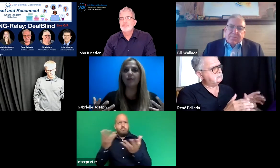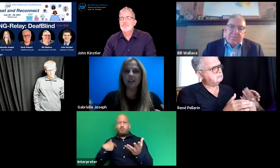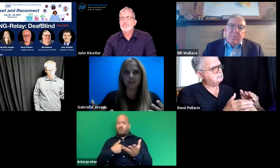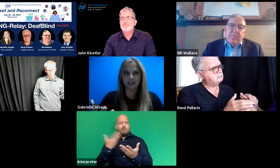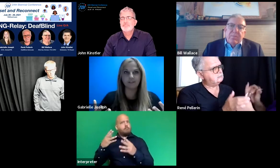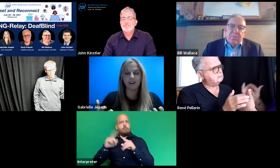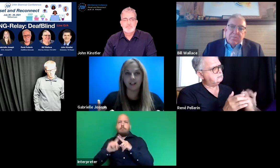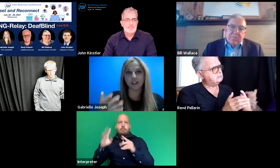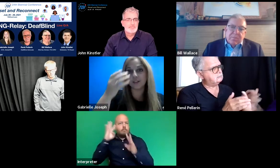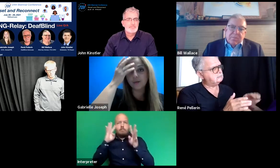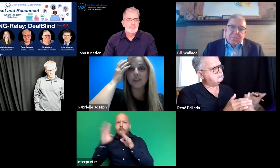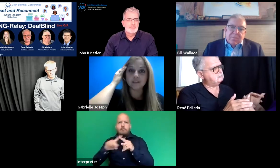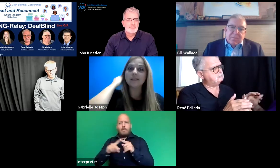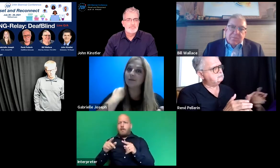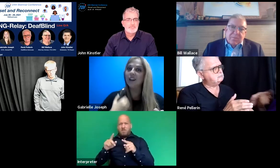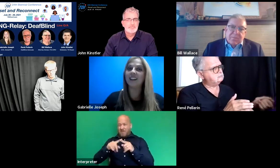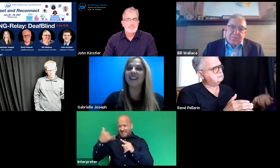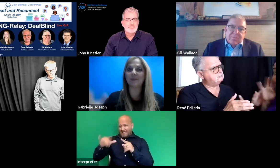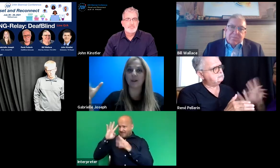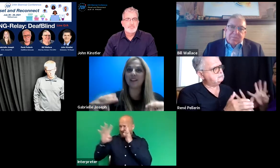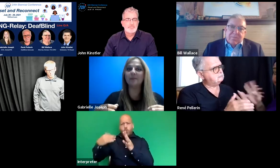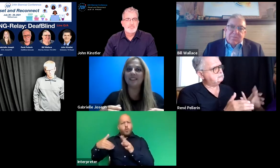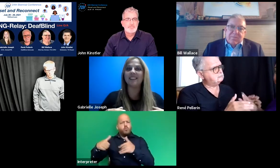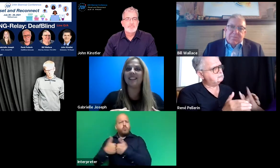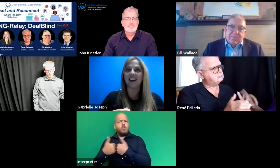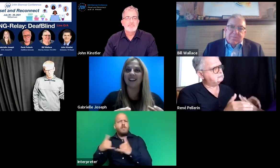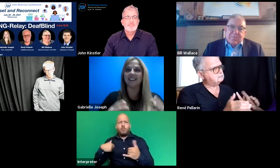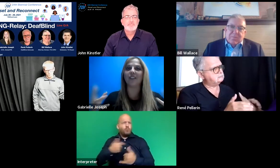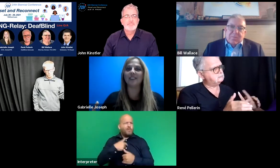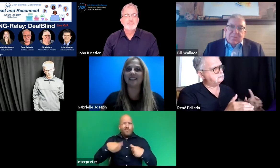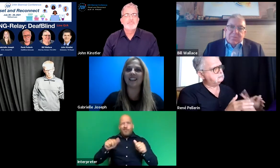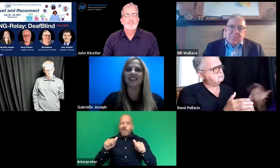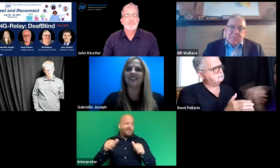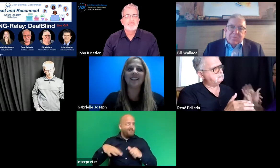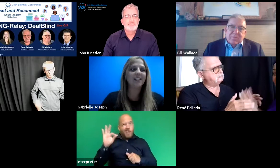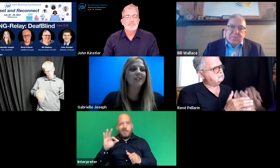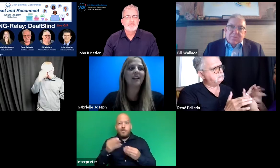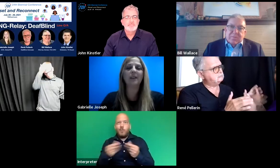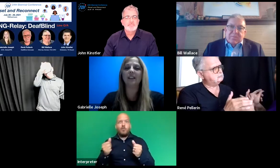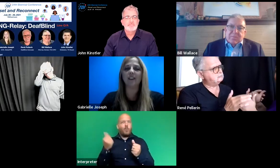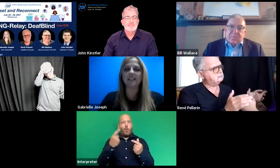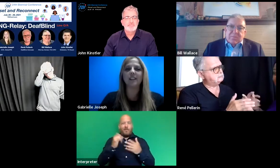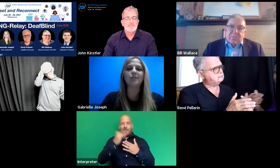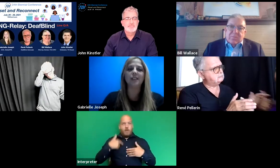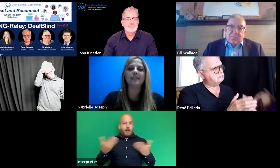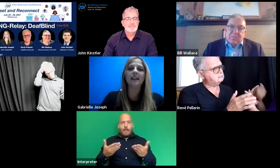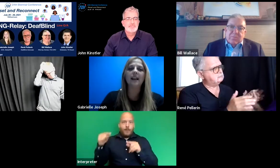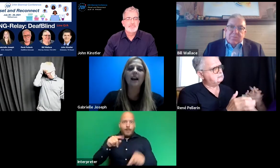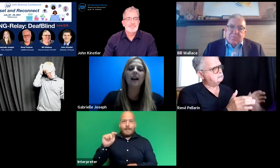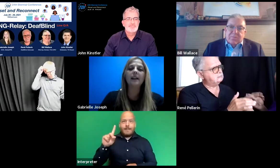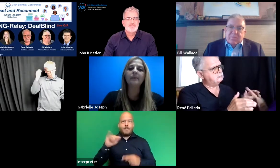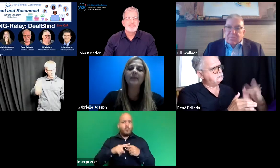what we're really trying to find are solutions, right? And that's why we come to TDI and conferences like this, so that we can find